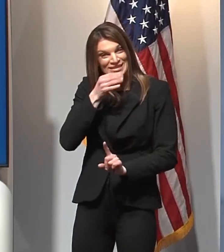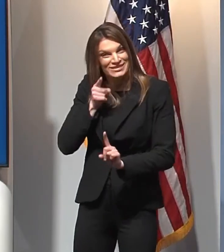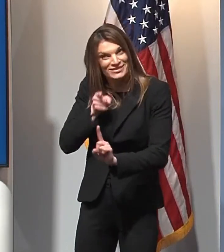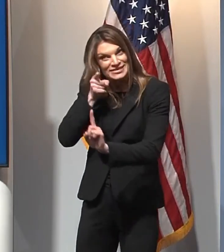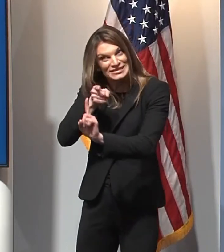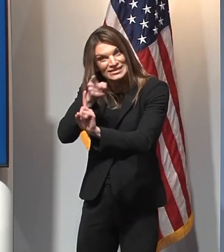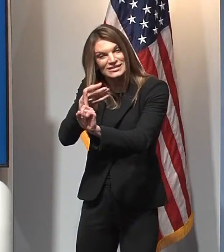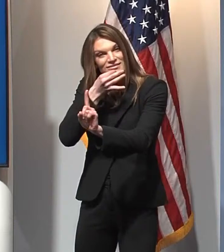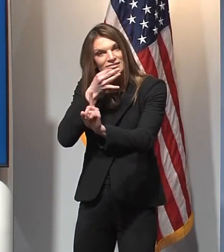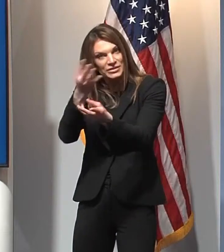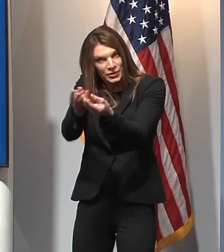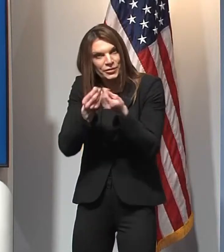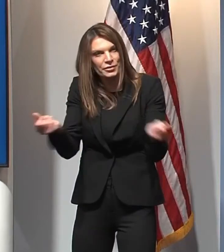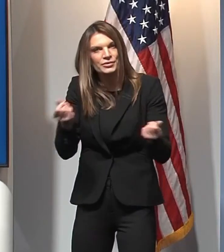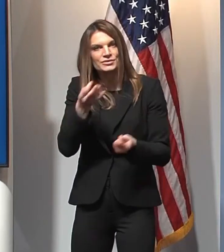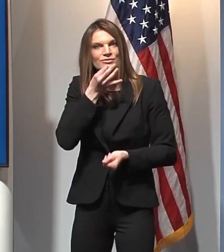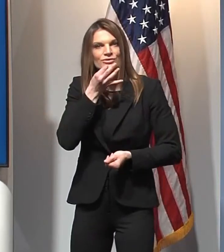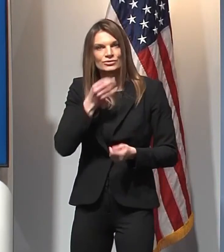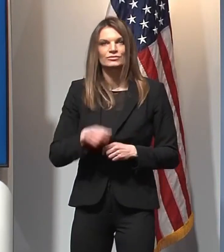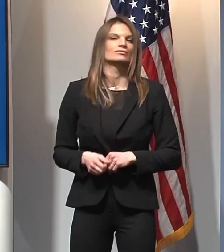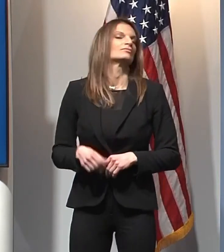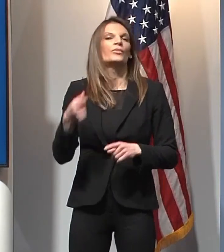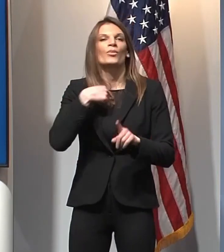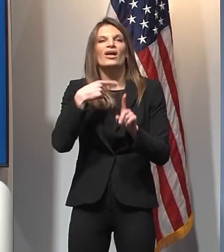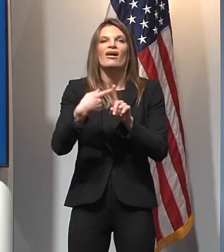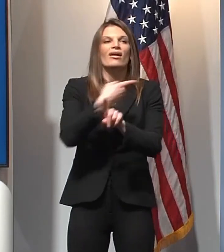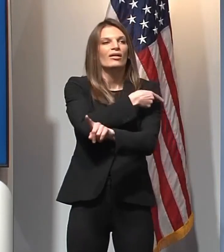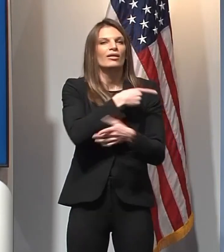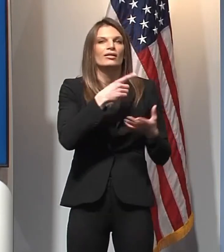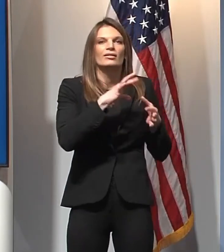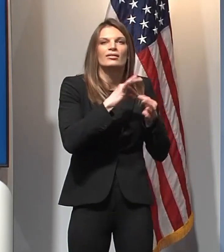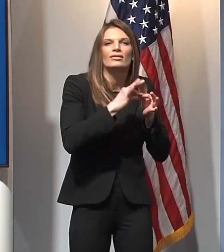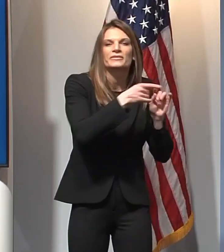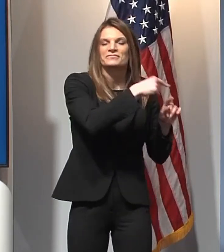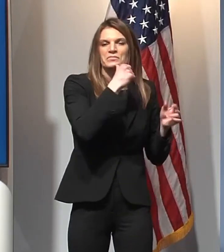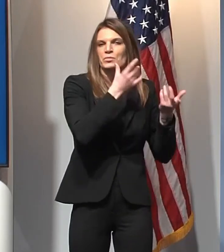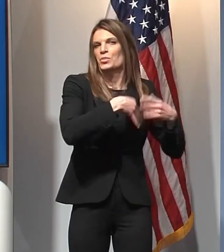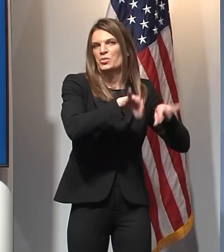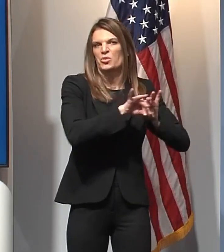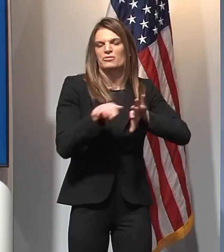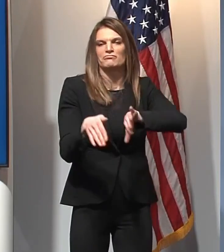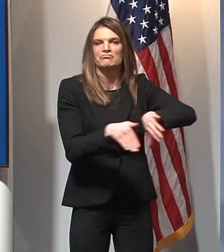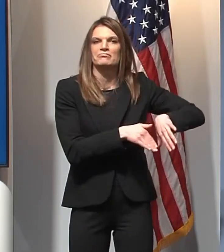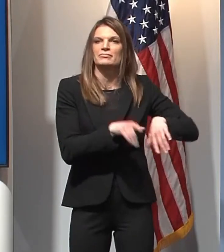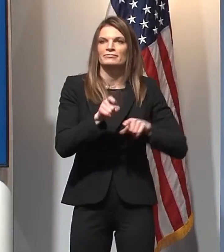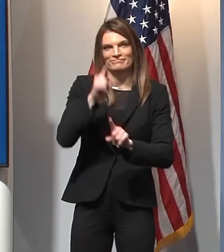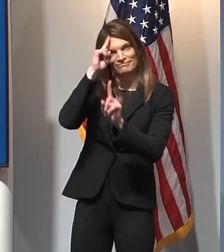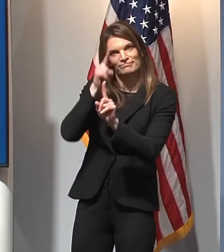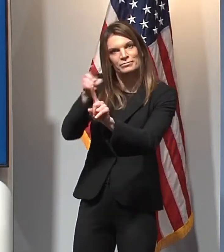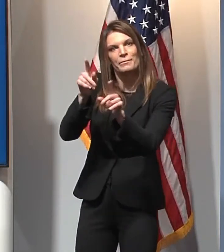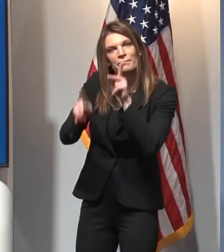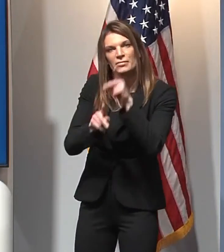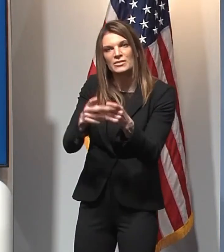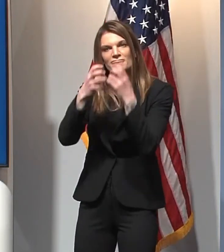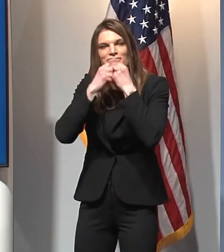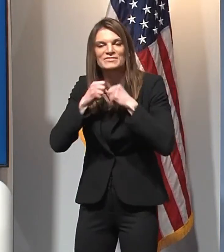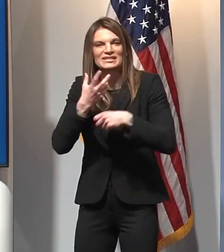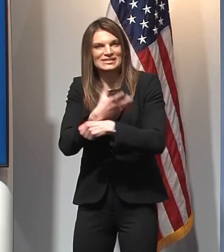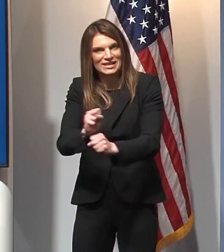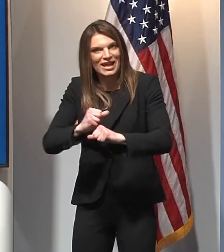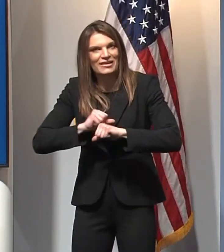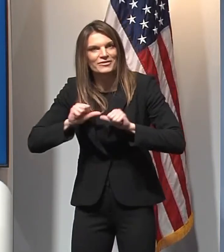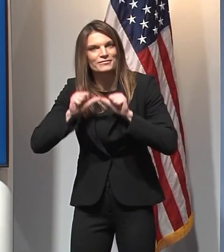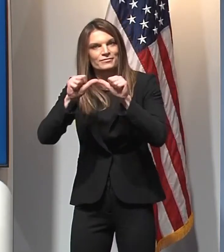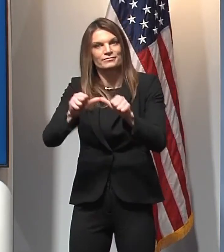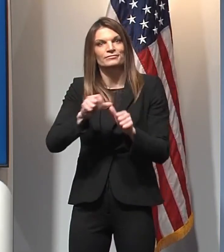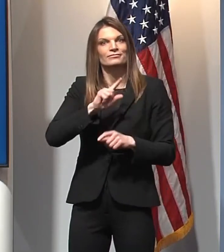to the end, but we've got to stay focused on the job at hand and keeping people safe and resuming safely and